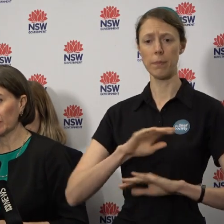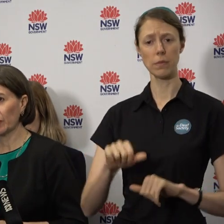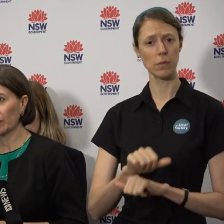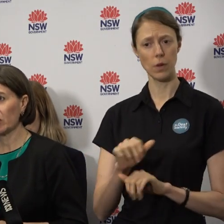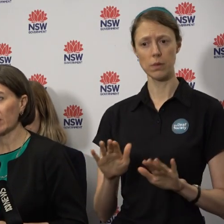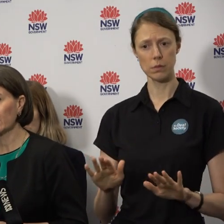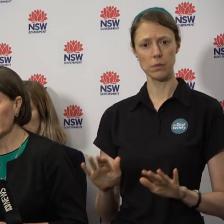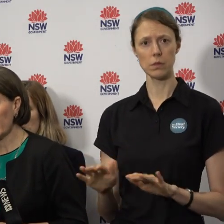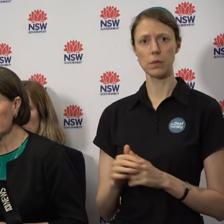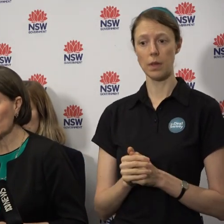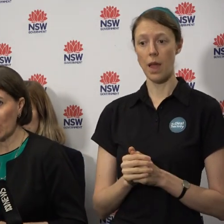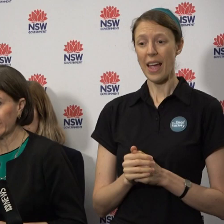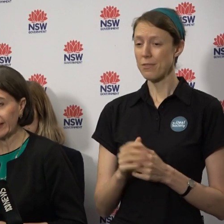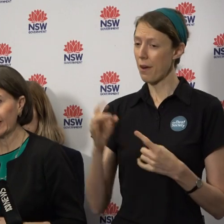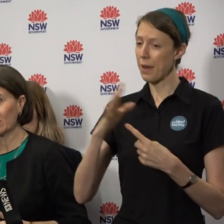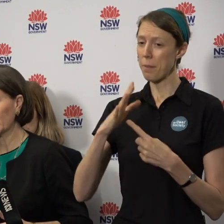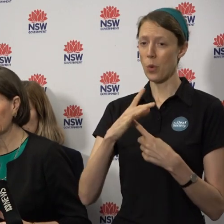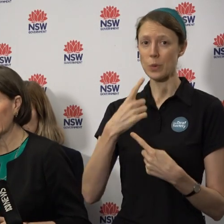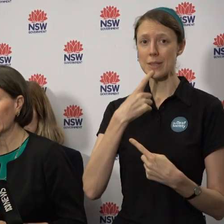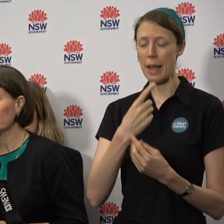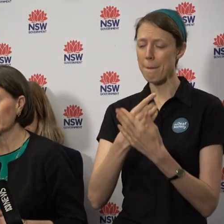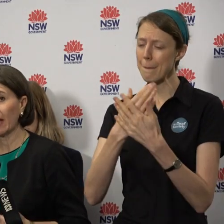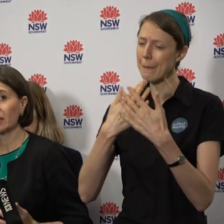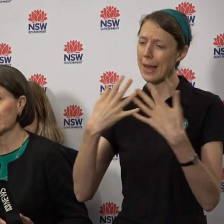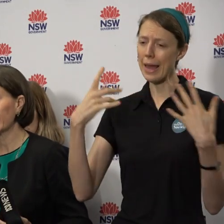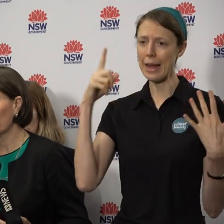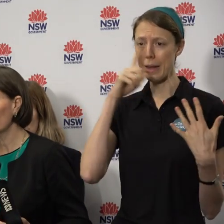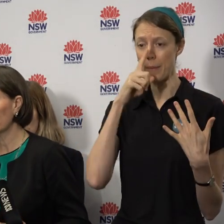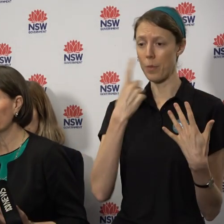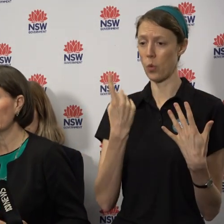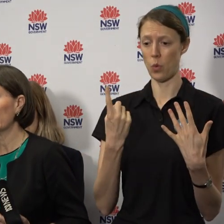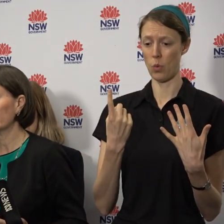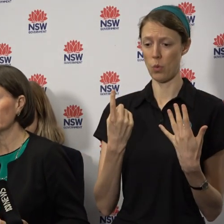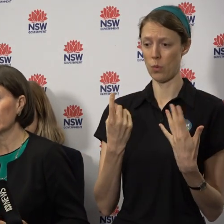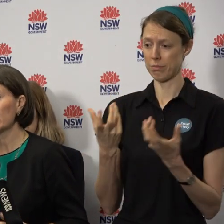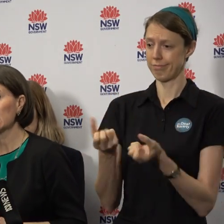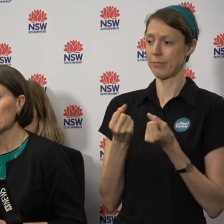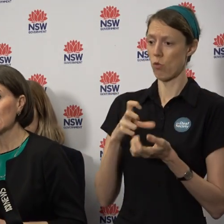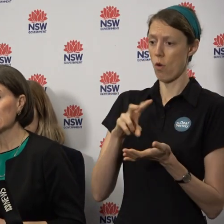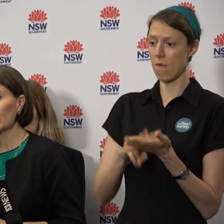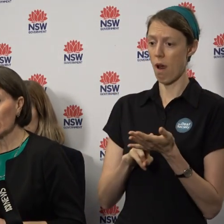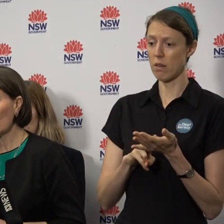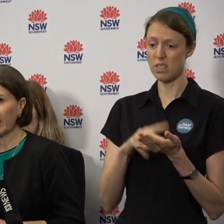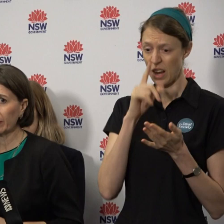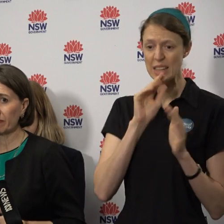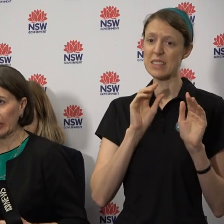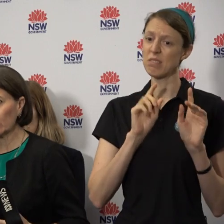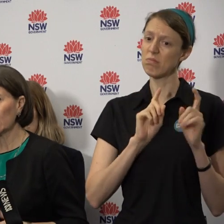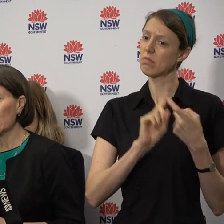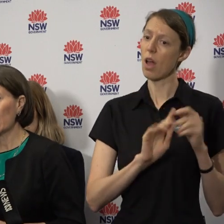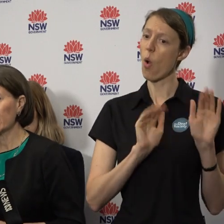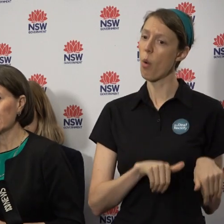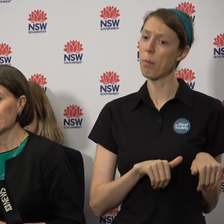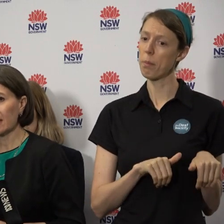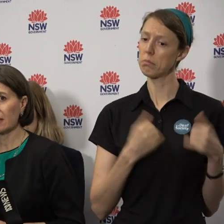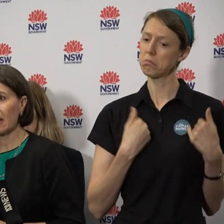people who contract the virus won't need any hospital care. They'll actually be able to stay home even when they've got the virus. So we don't want people to feel